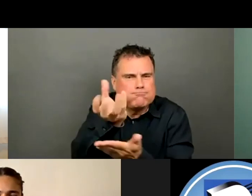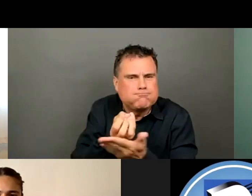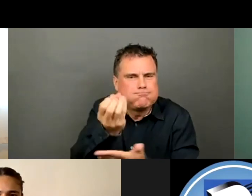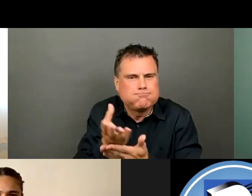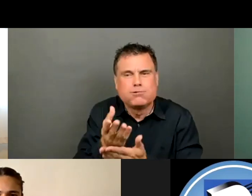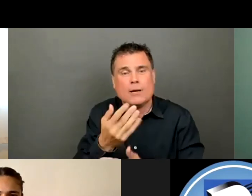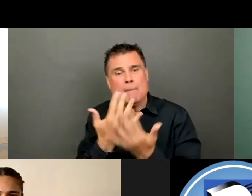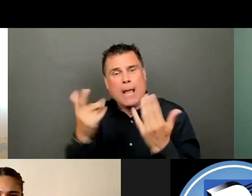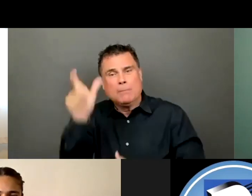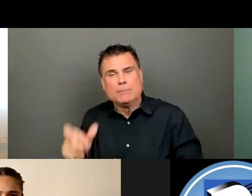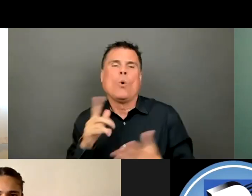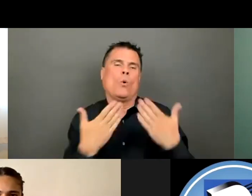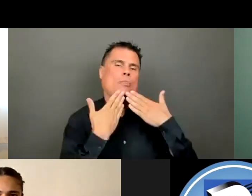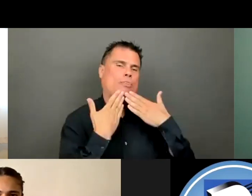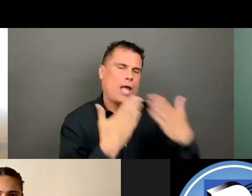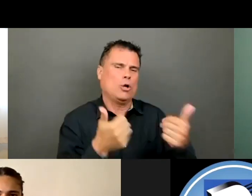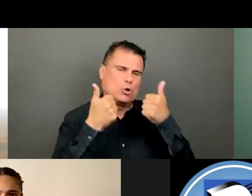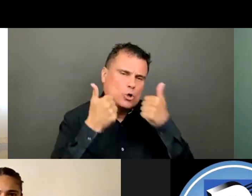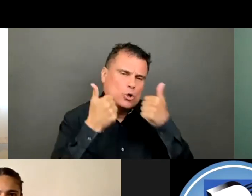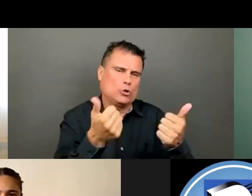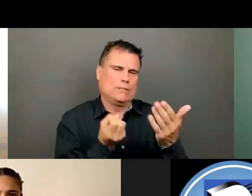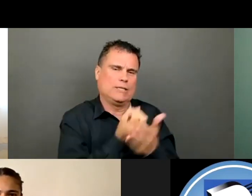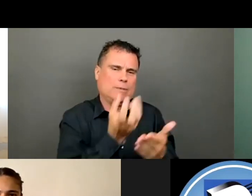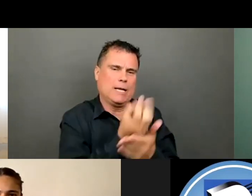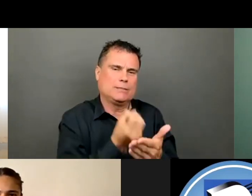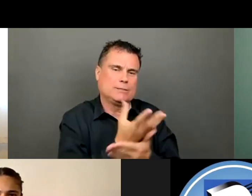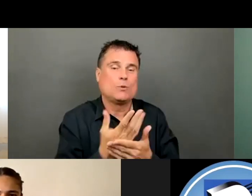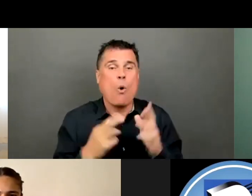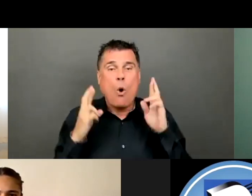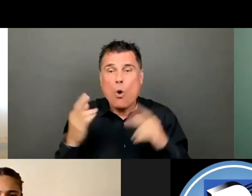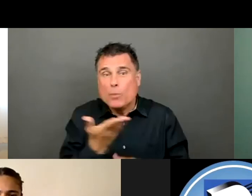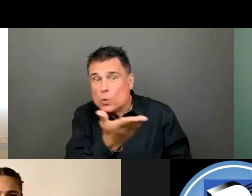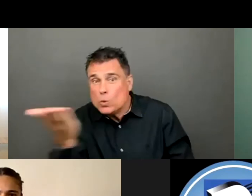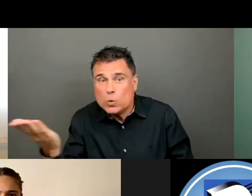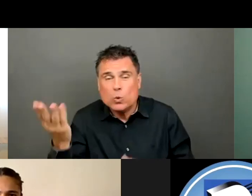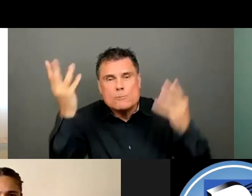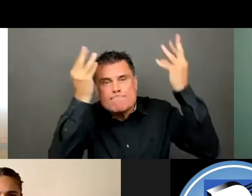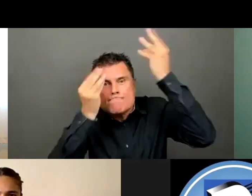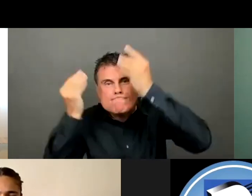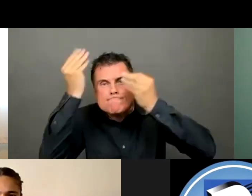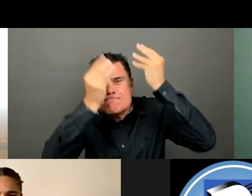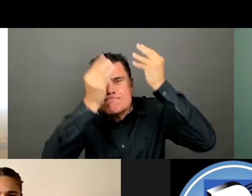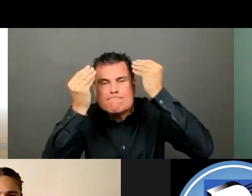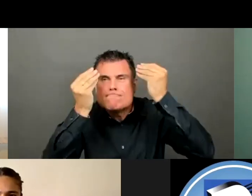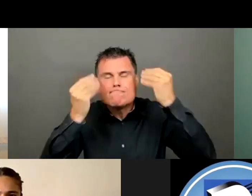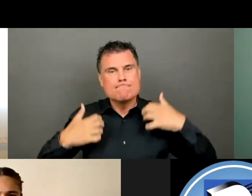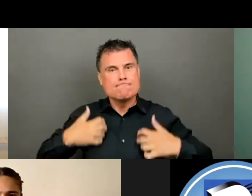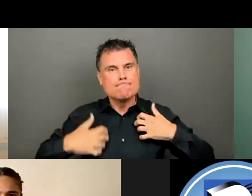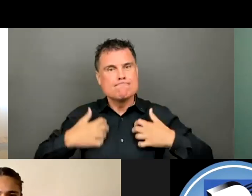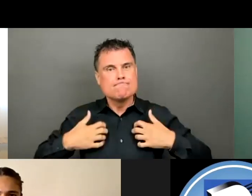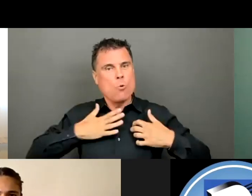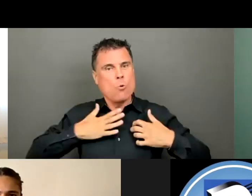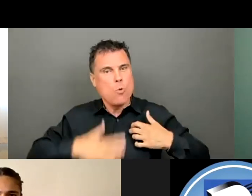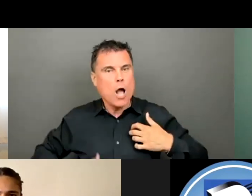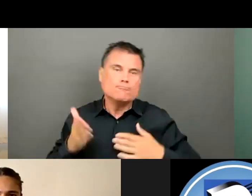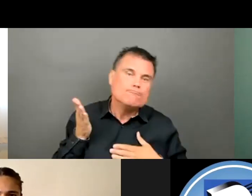time. Thank you for your responses to the questions. It was good explanations, so thank you. And